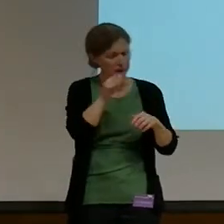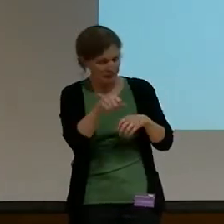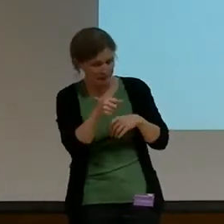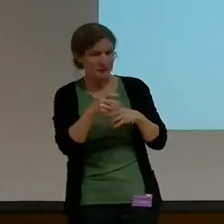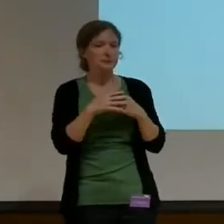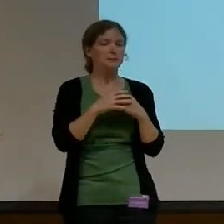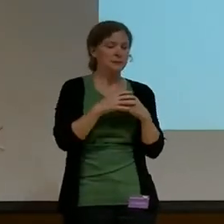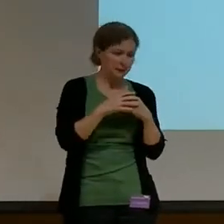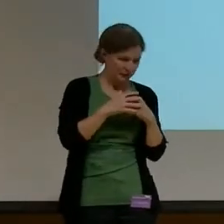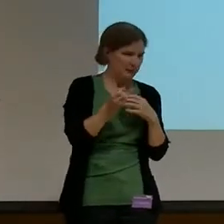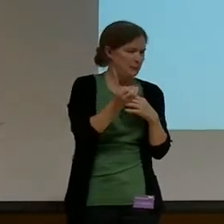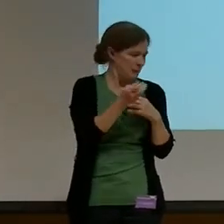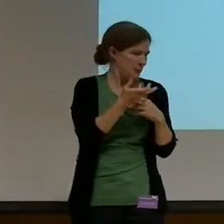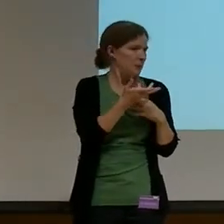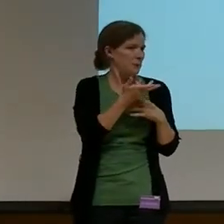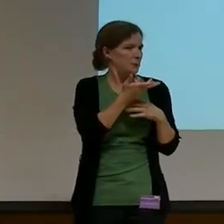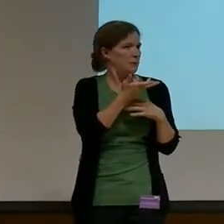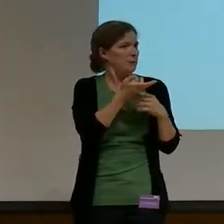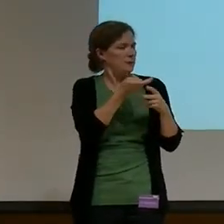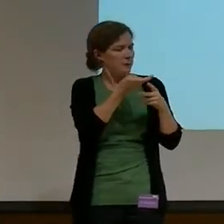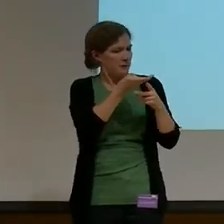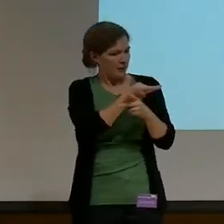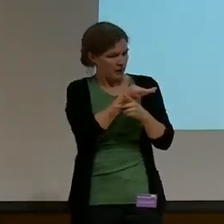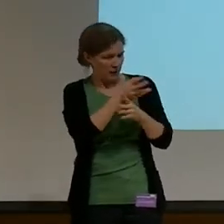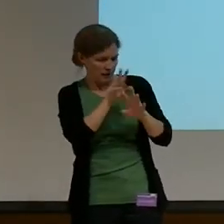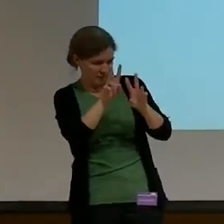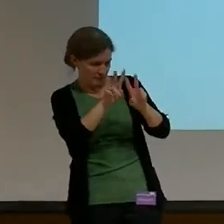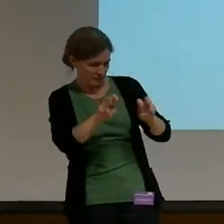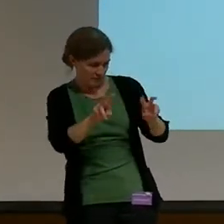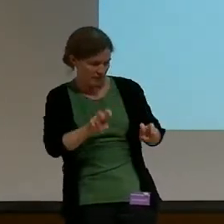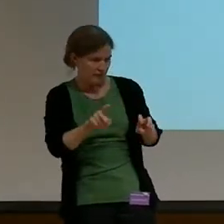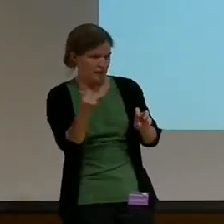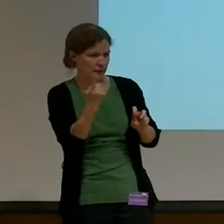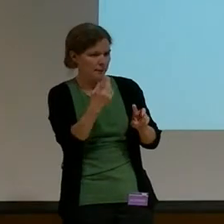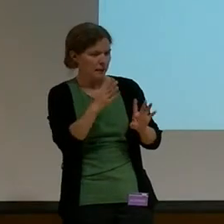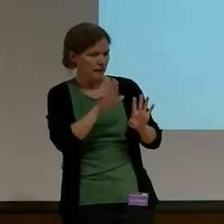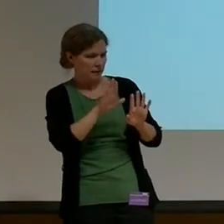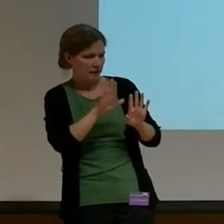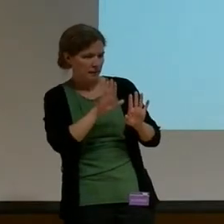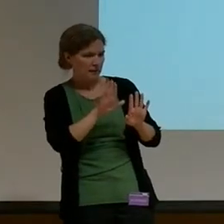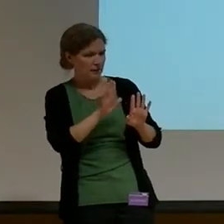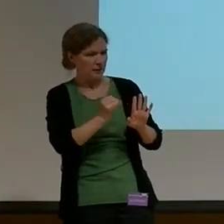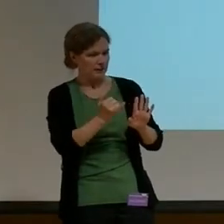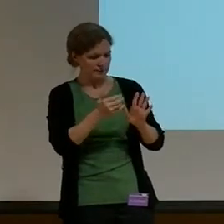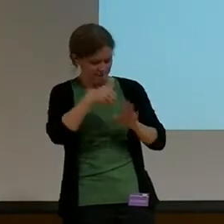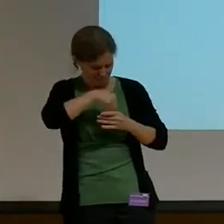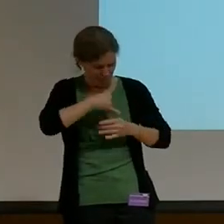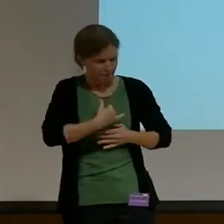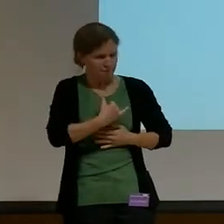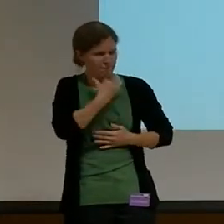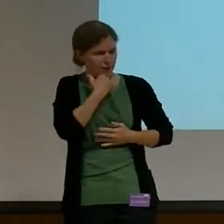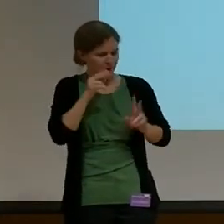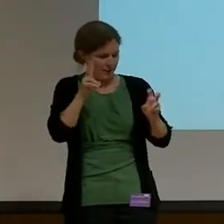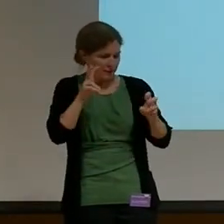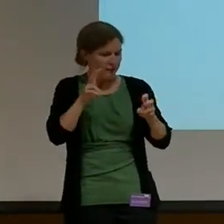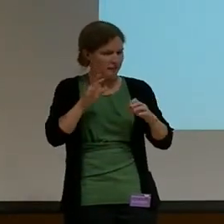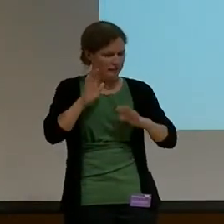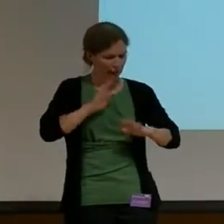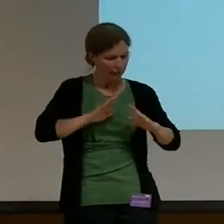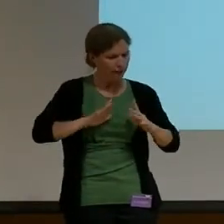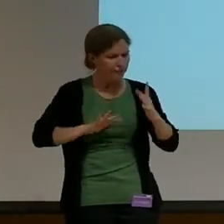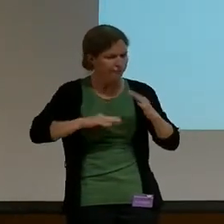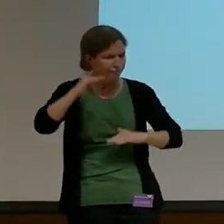did this is to see if there is actually something wrong with asexual women in terms of their body not